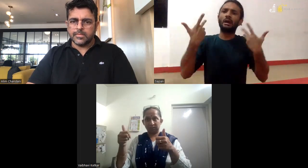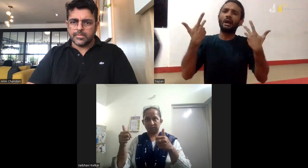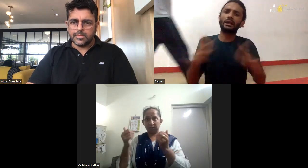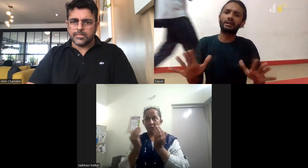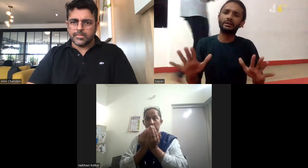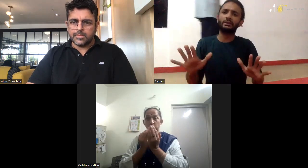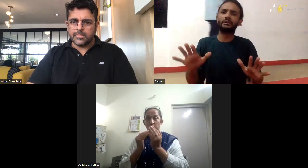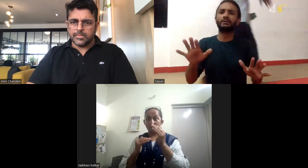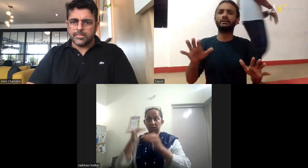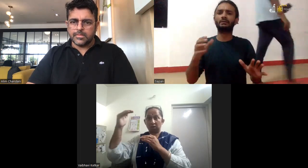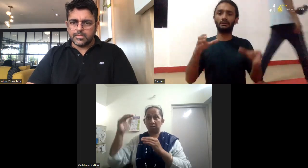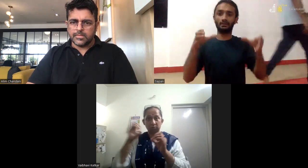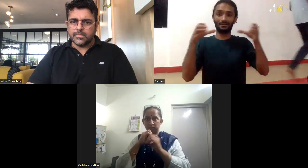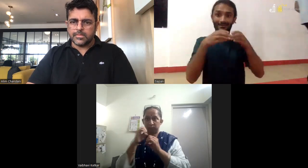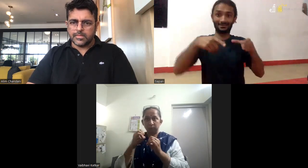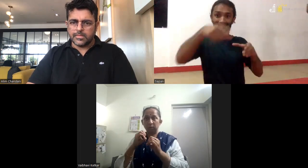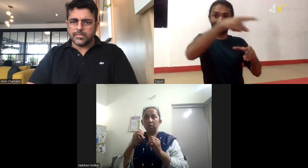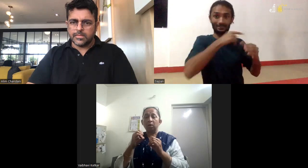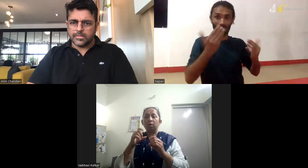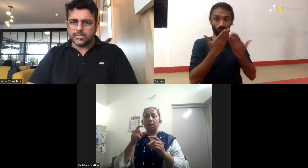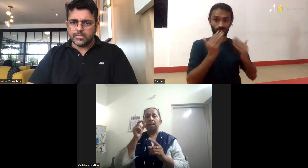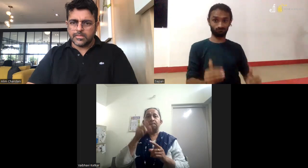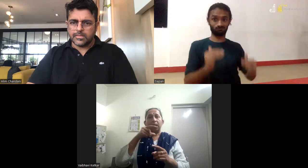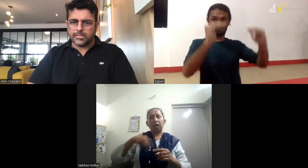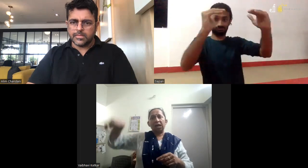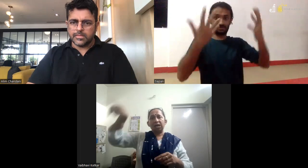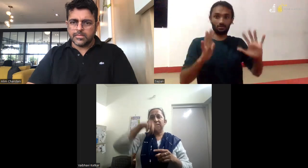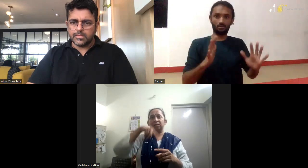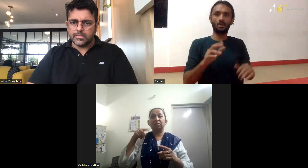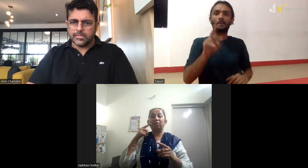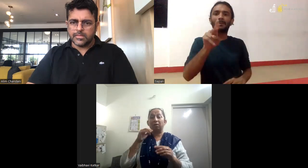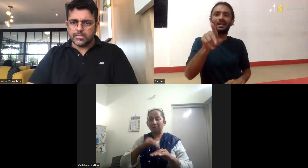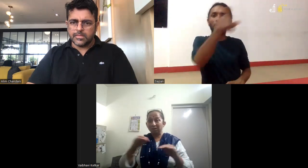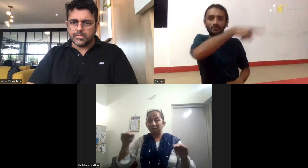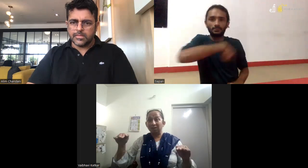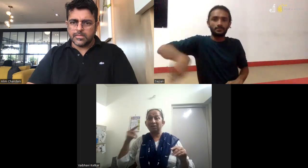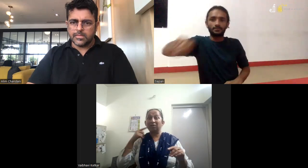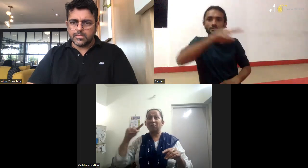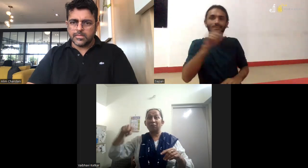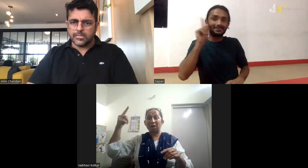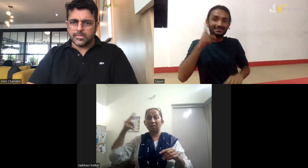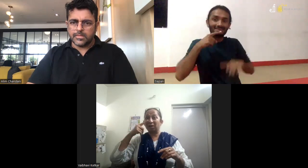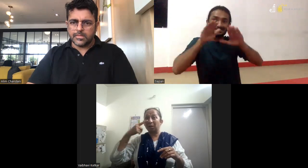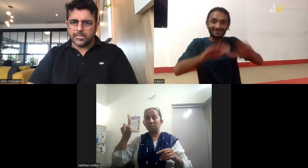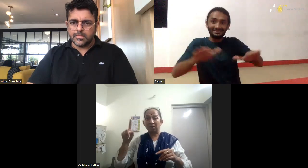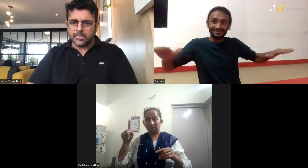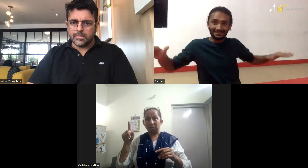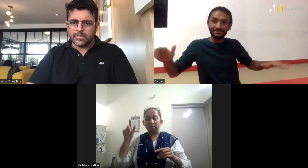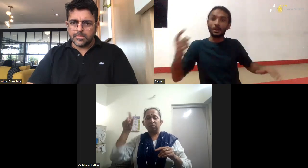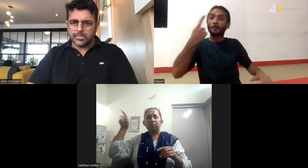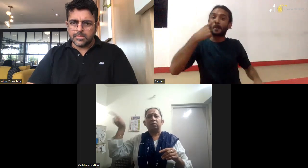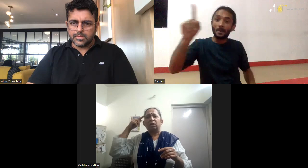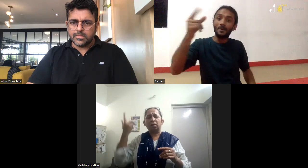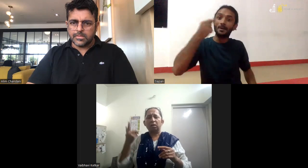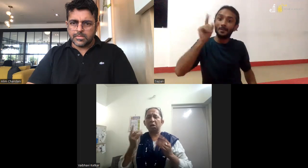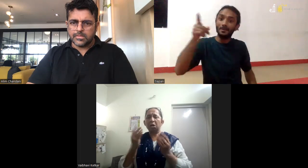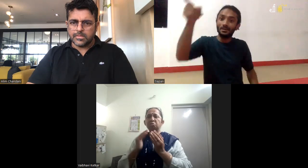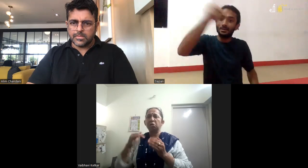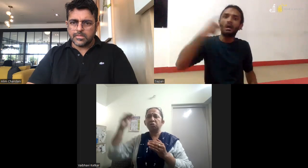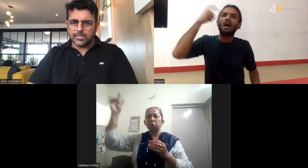walk faster and better. So the most important thing to have a hearing people along with us. We are not removing hearing people